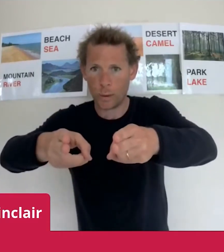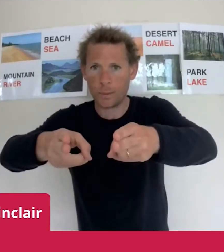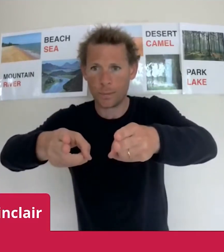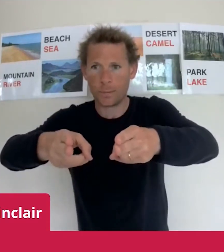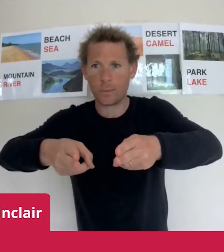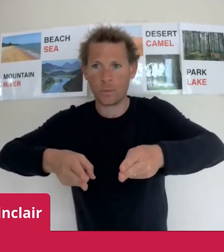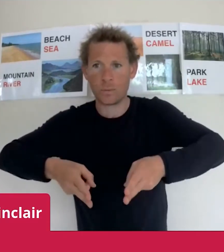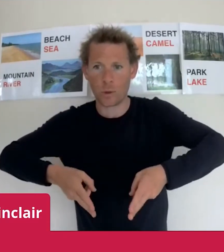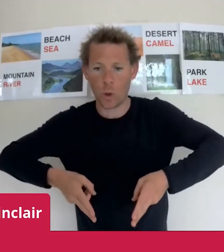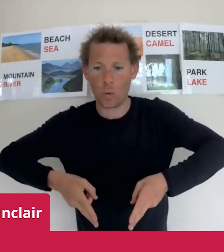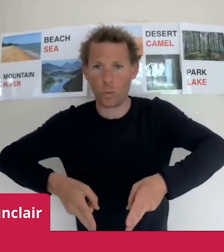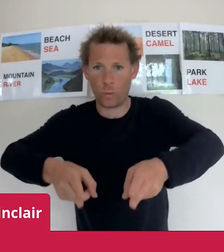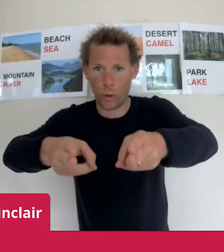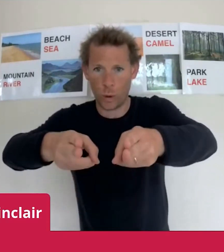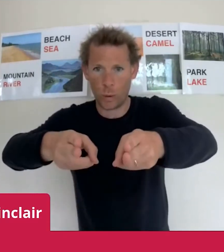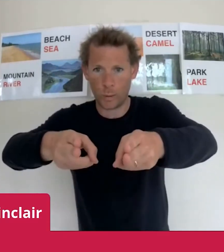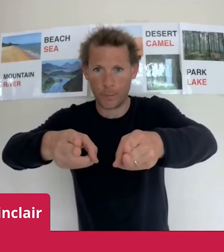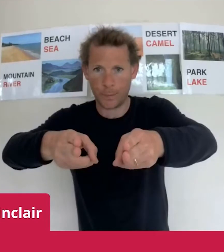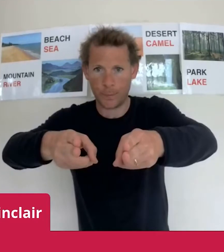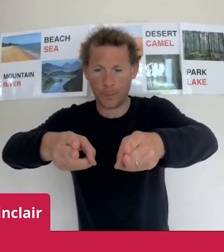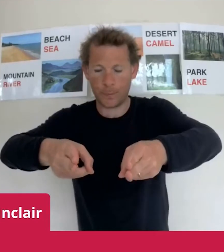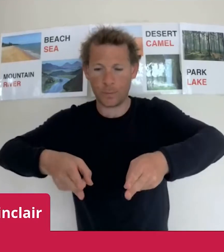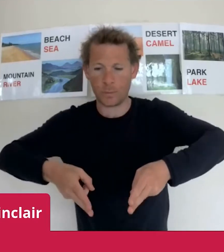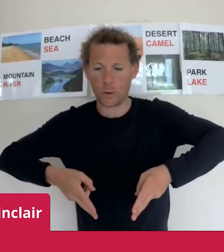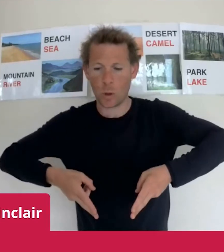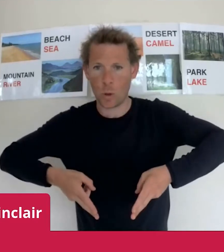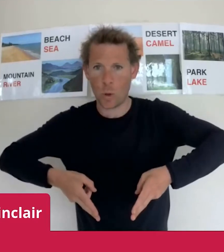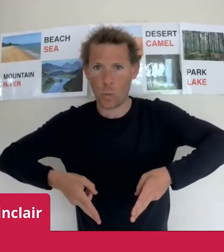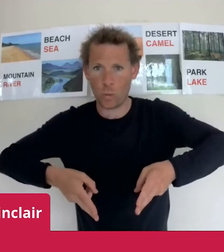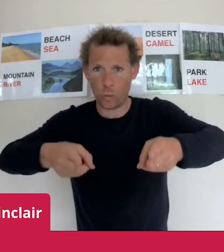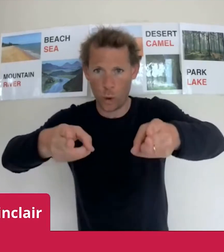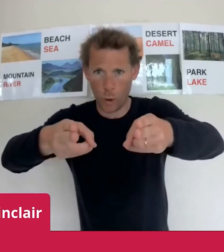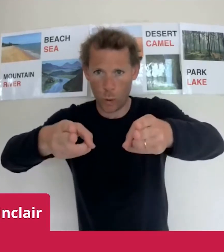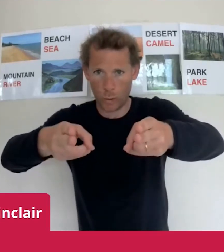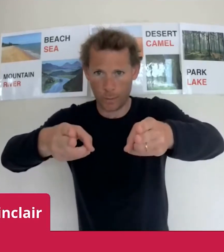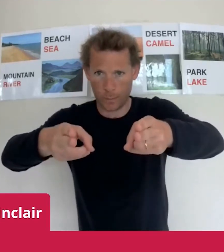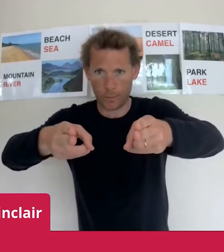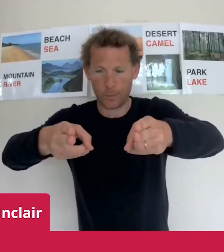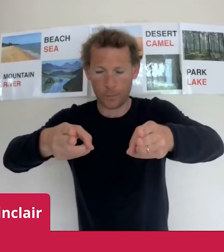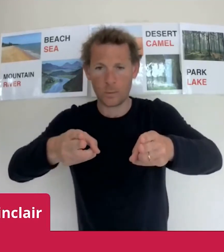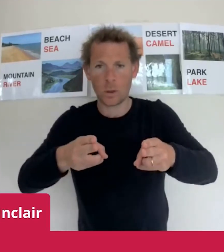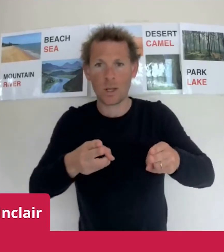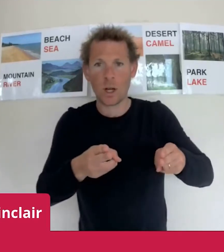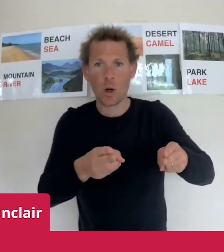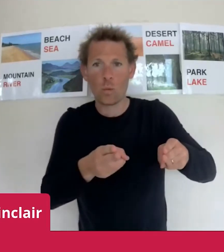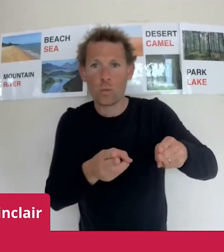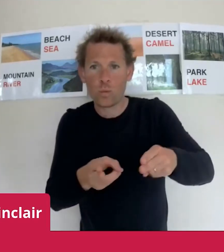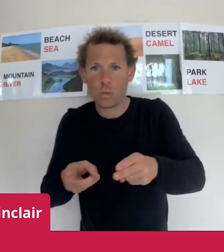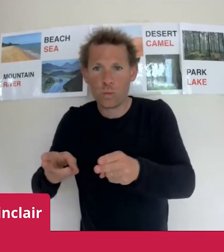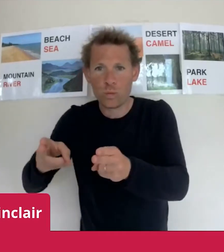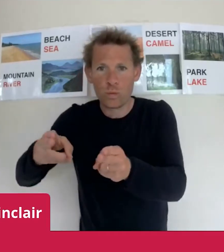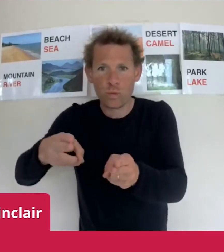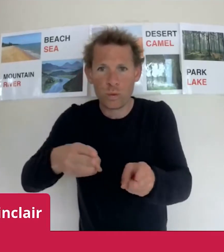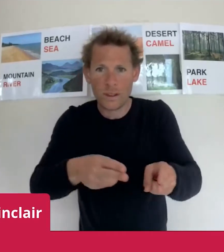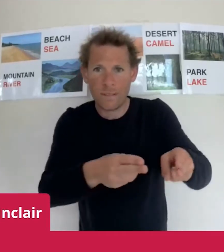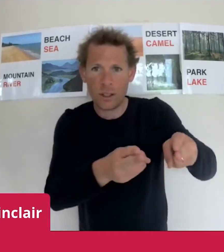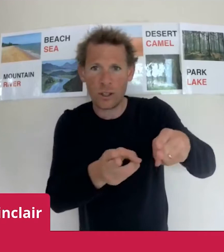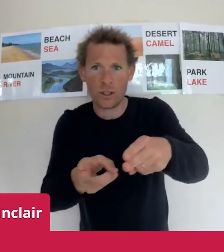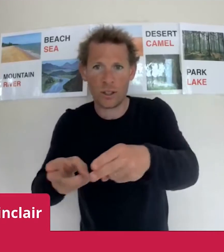road, that's straight out in front of you. So road is straight. So this is the sign for road. And this is the sign for